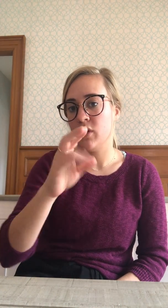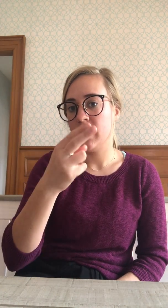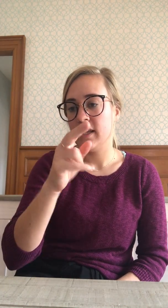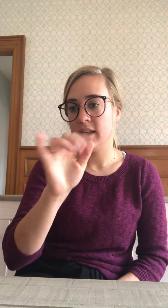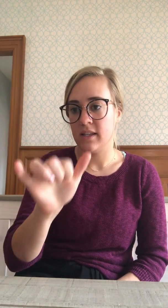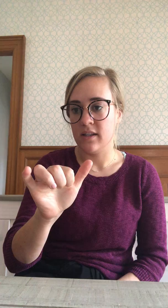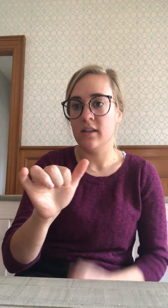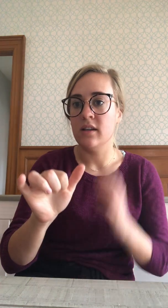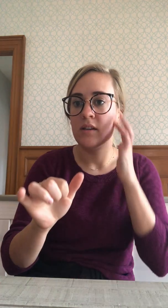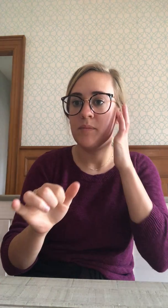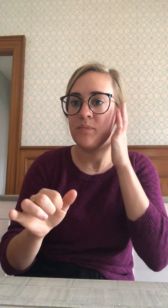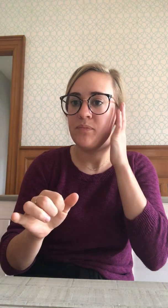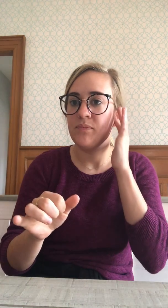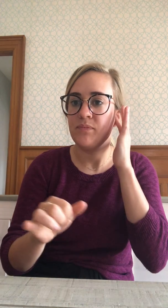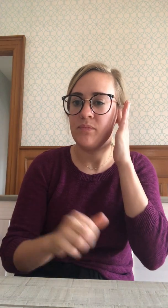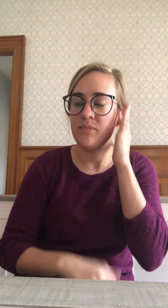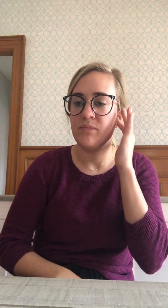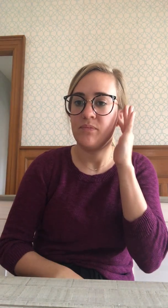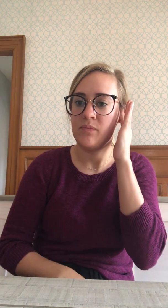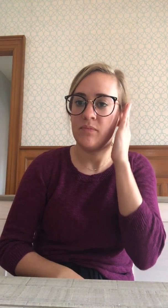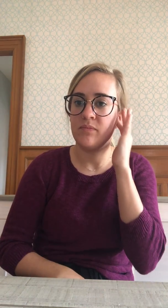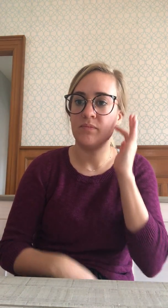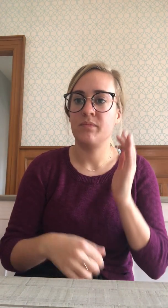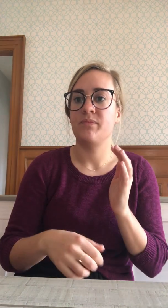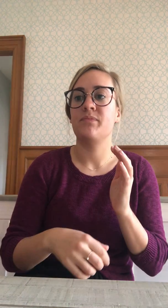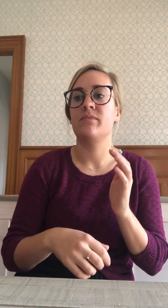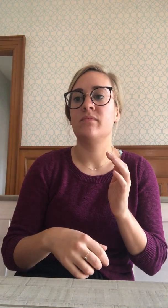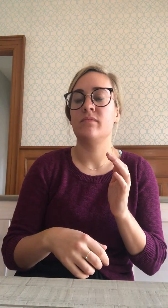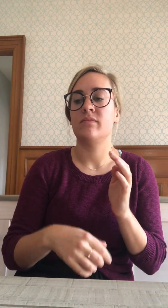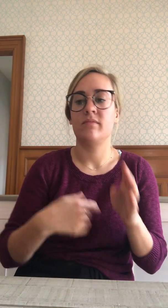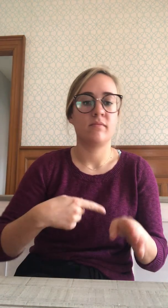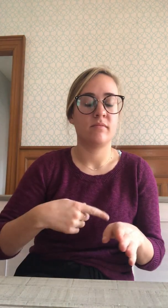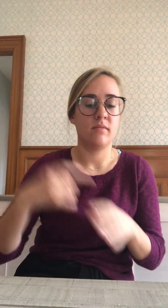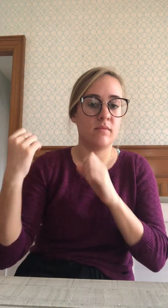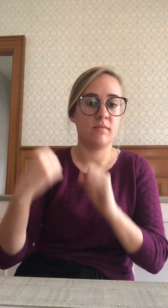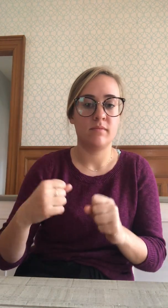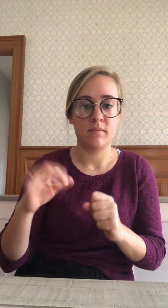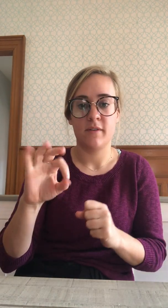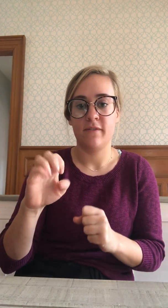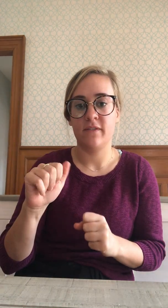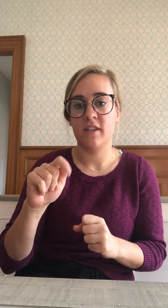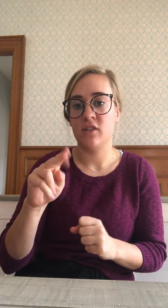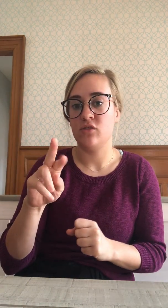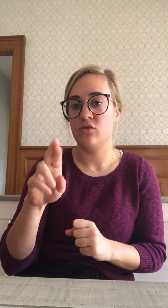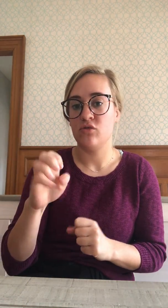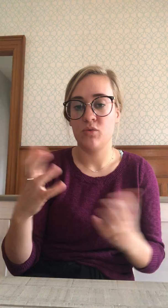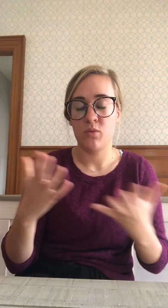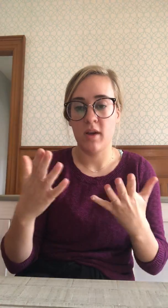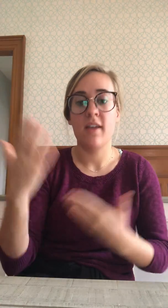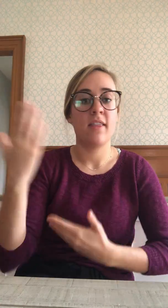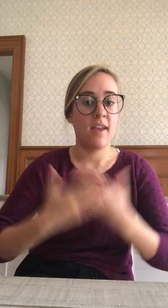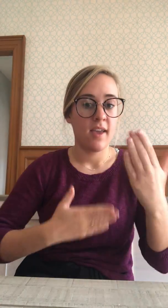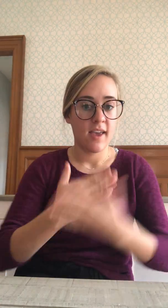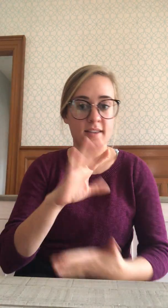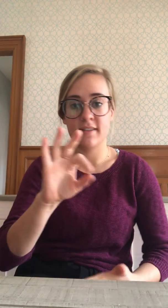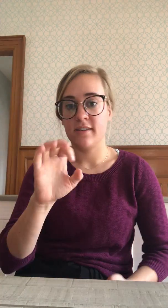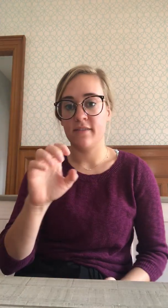is fused. A defining feature is the syndactyly seen in the hands and feet, and this is unique to apron